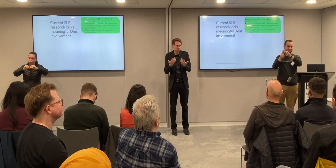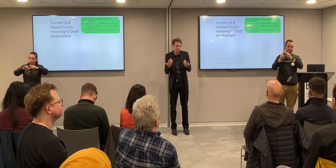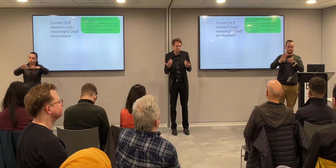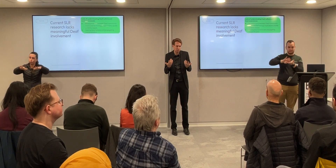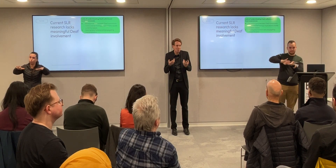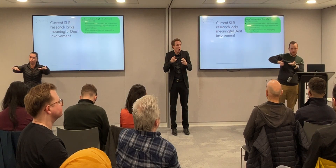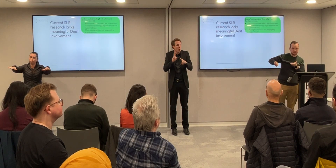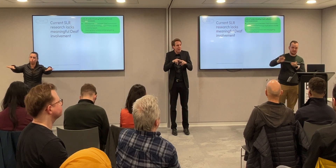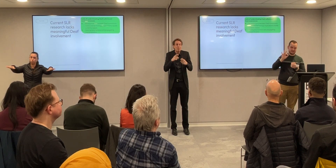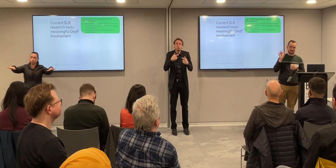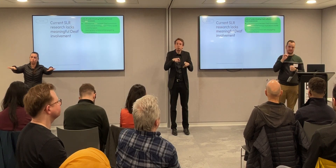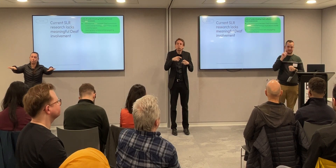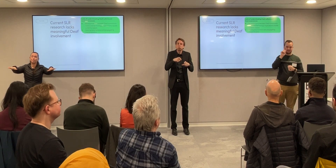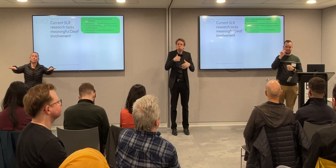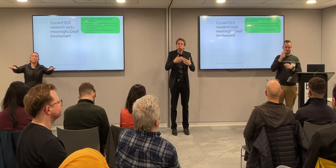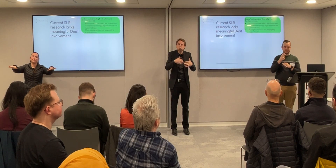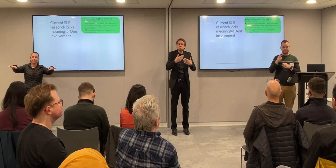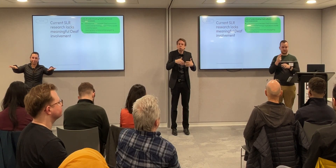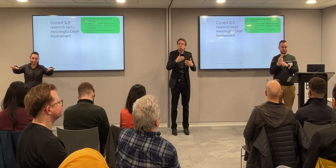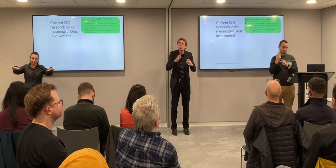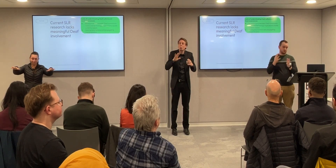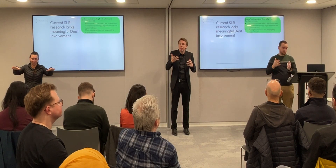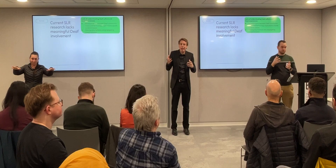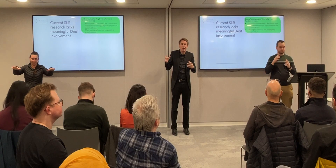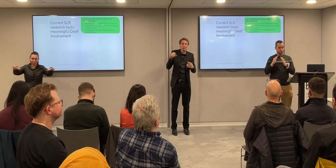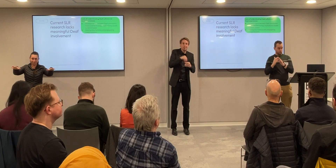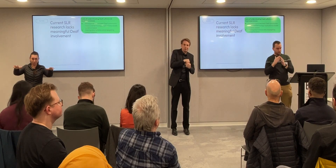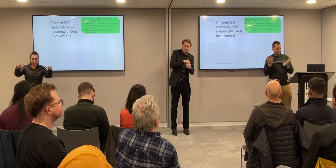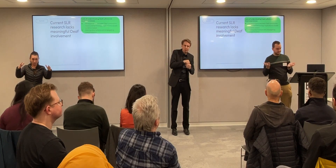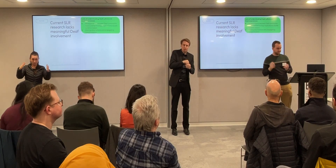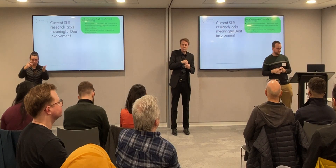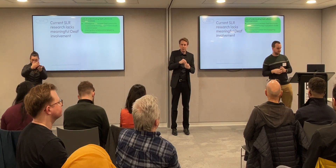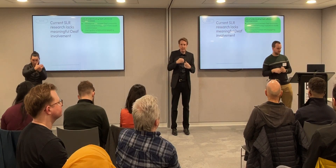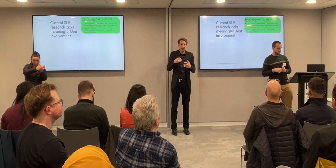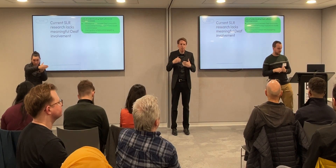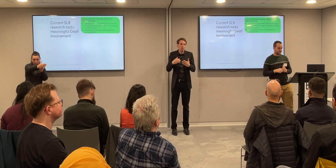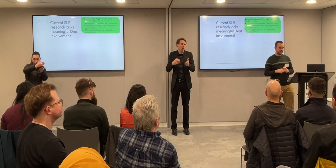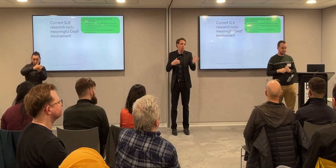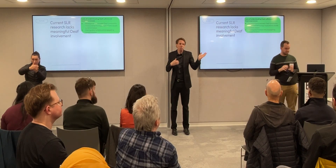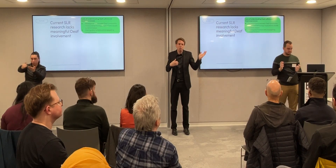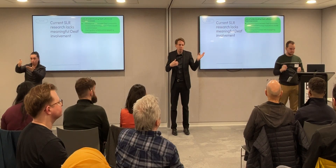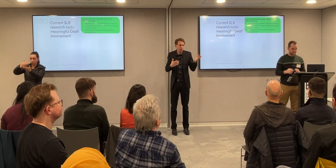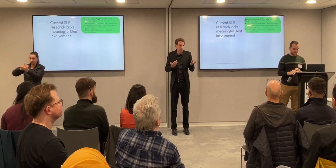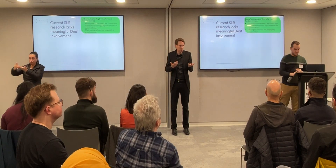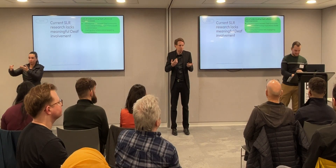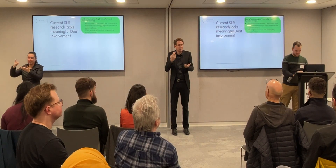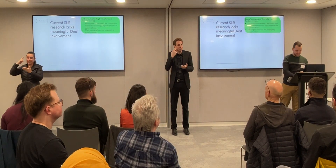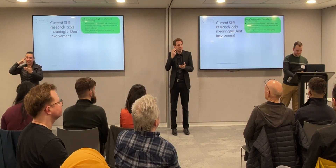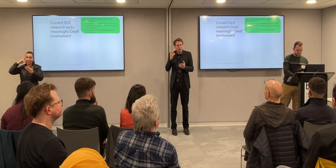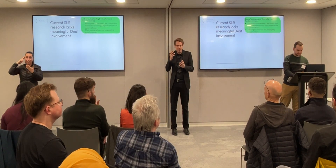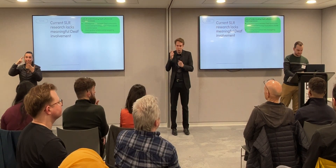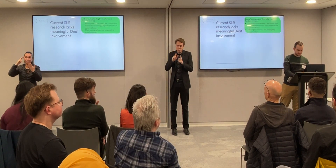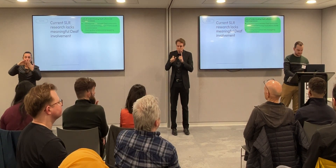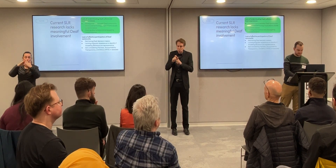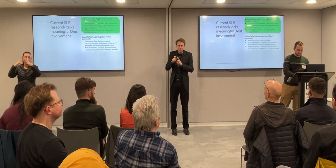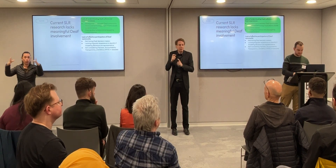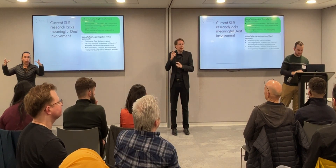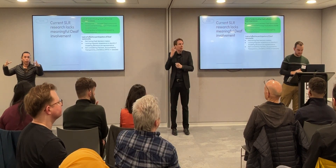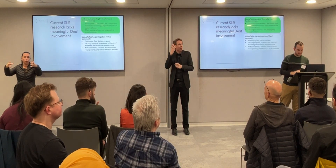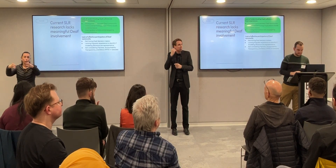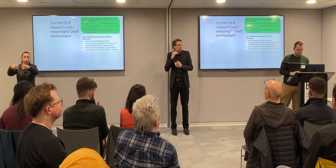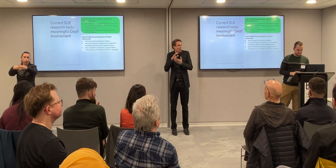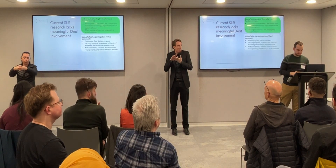it's going to just propagate the marginalization of the deaf and hard of hearing communities.